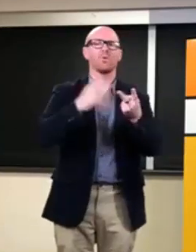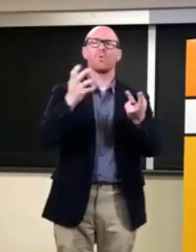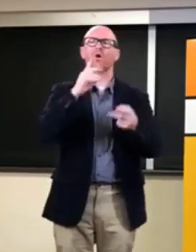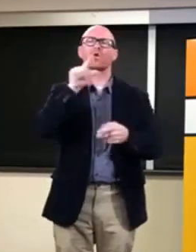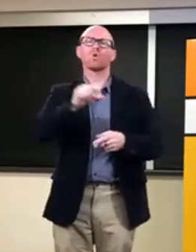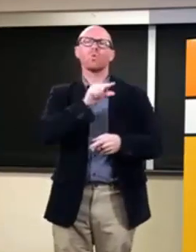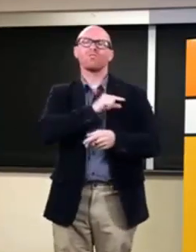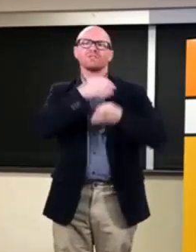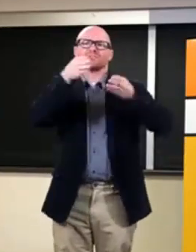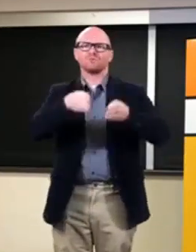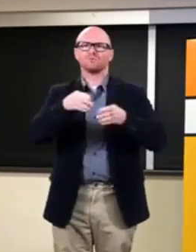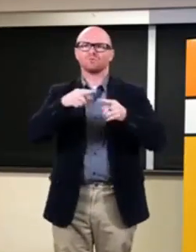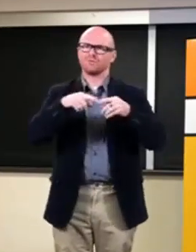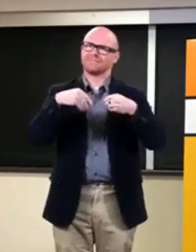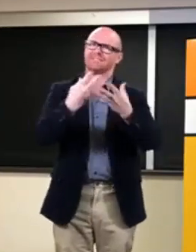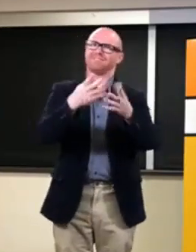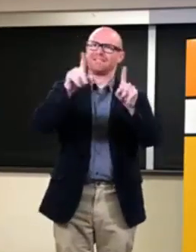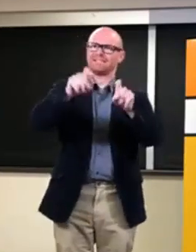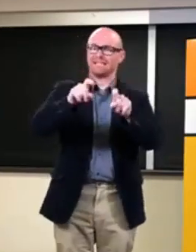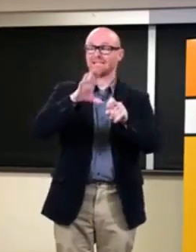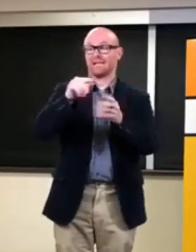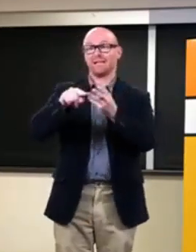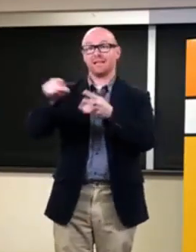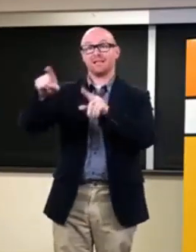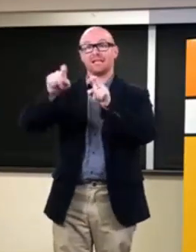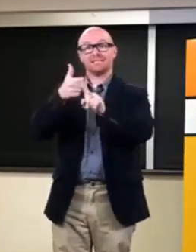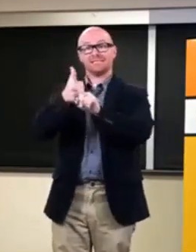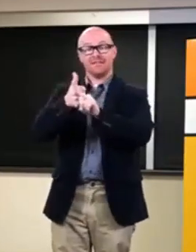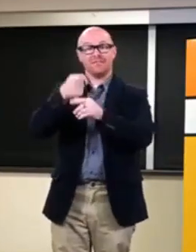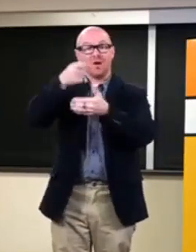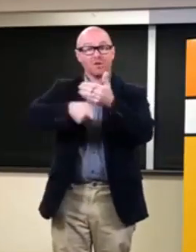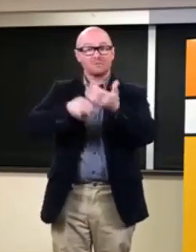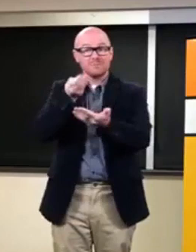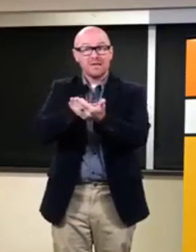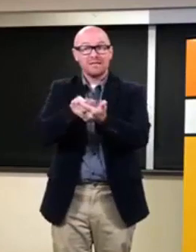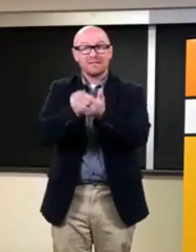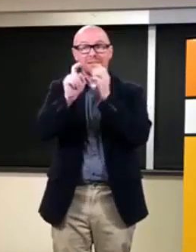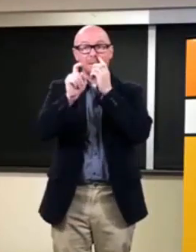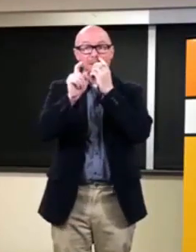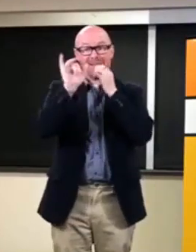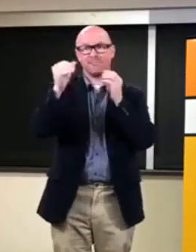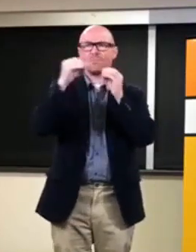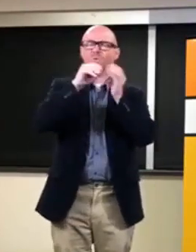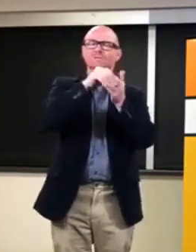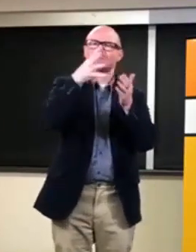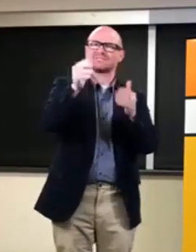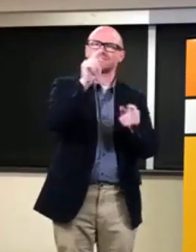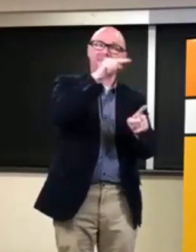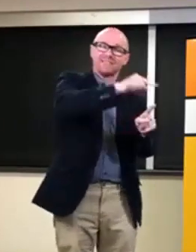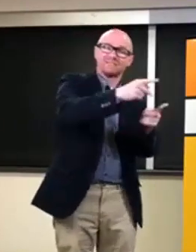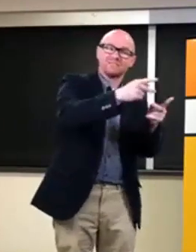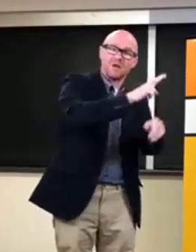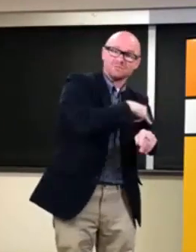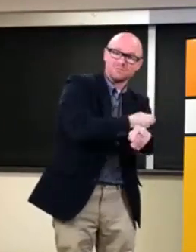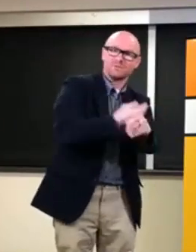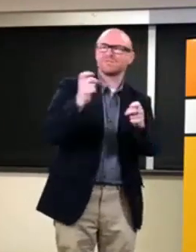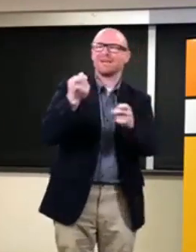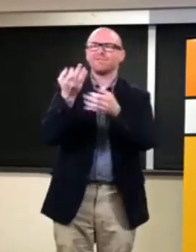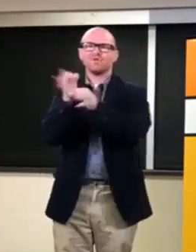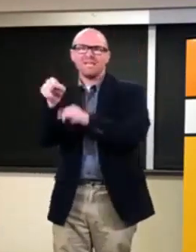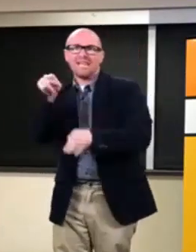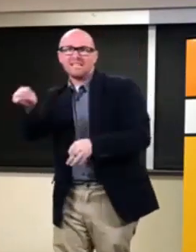are, and whether the test costs money. Does that kind of vary from, hospital to hospital? Okay, sure. So